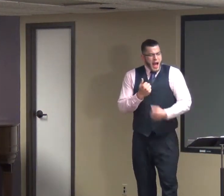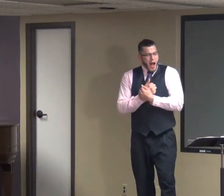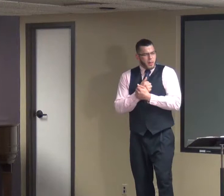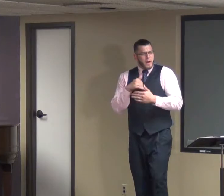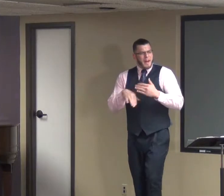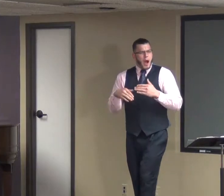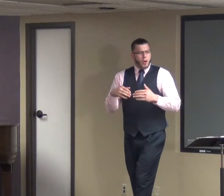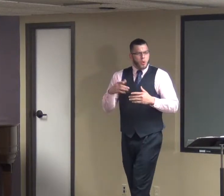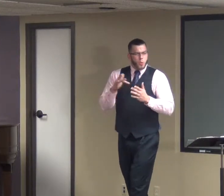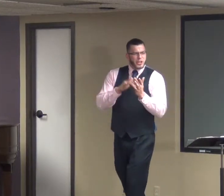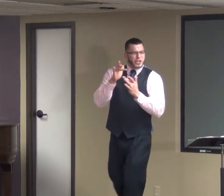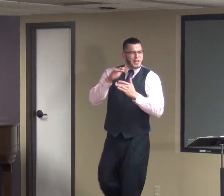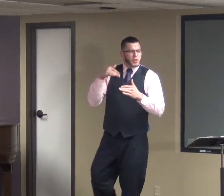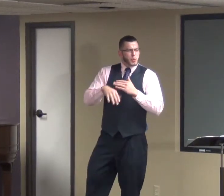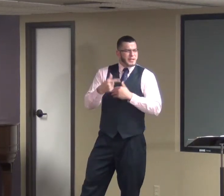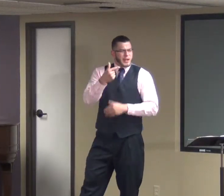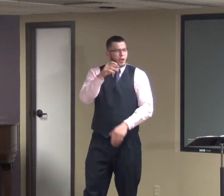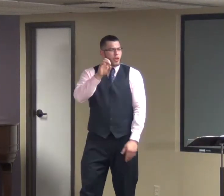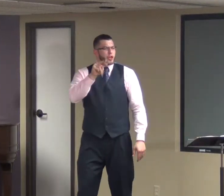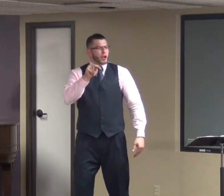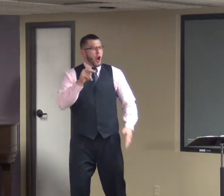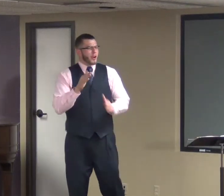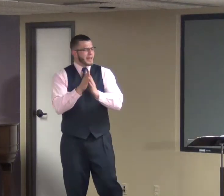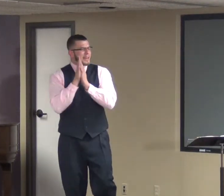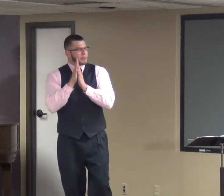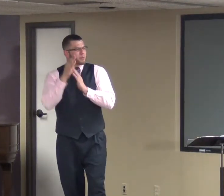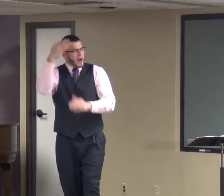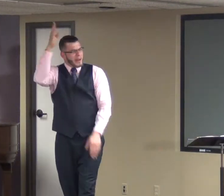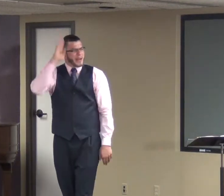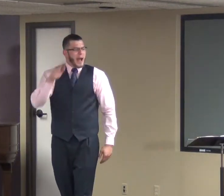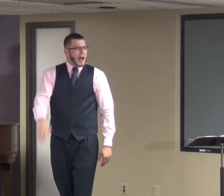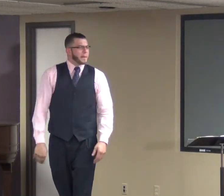I love how when Jesus was in the garden and he was praying to God,